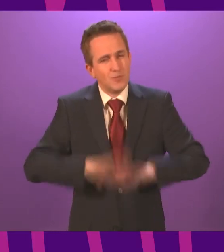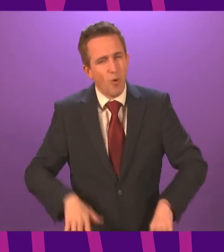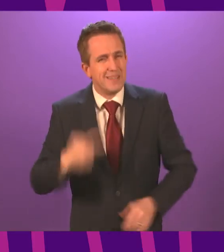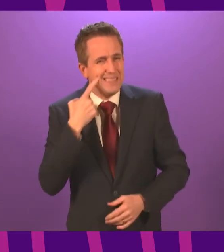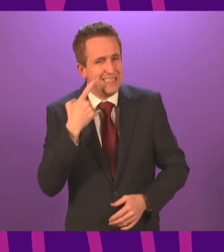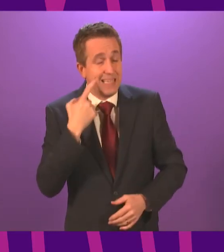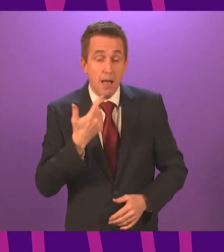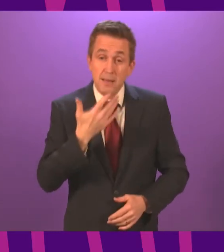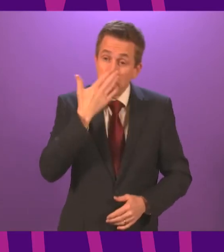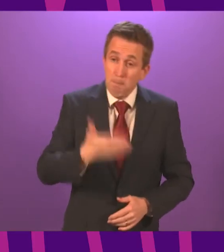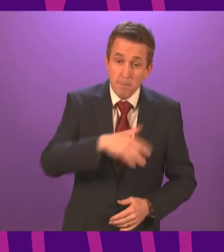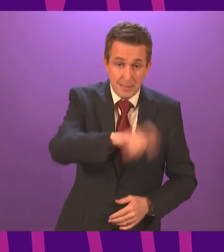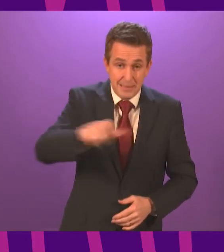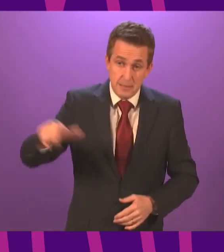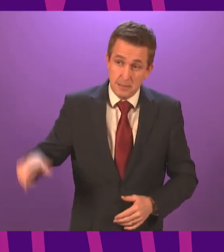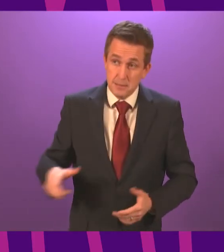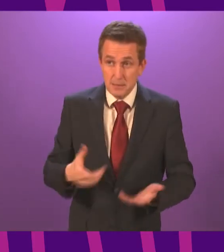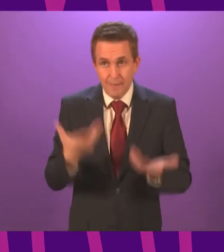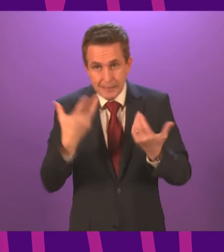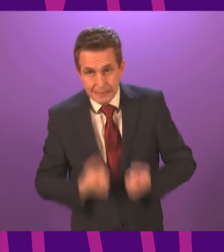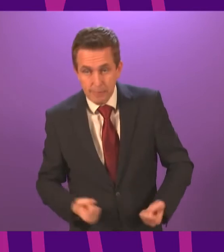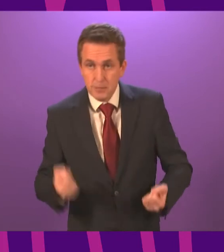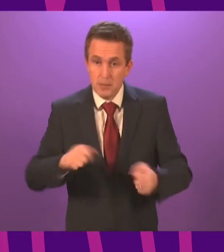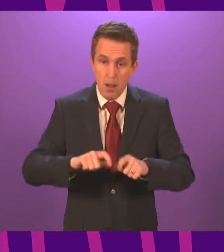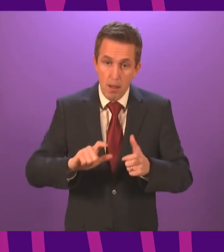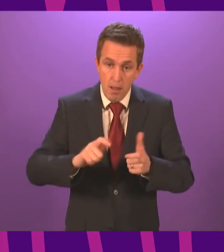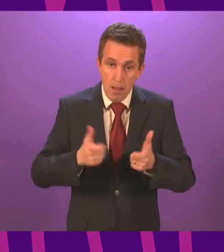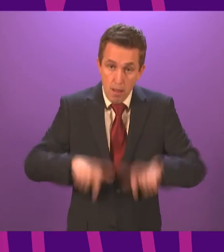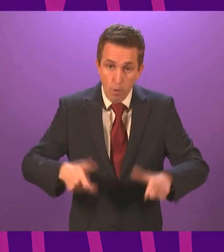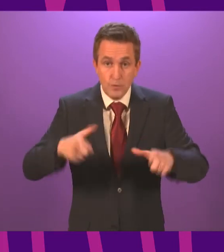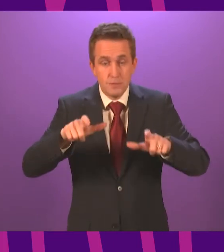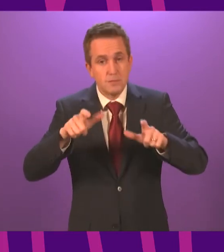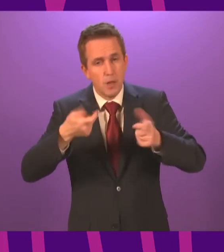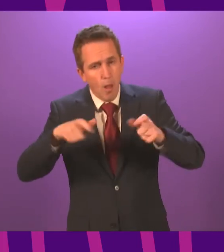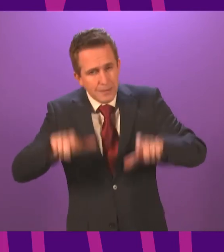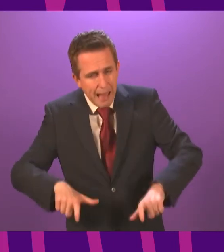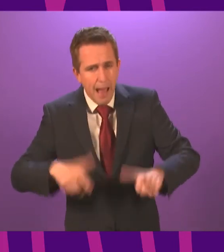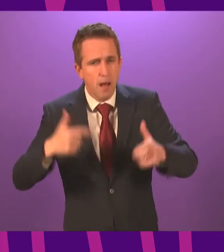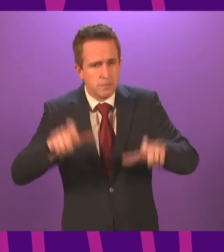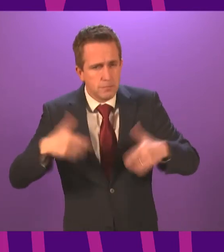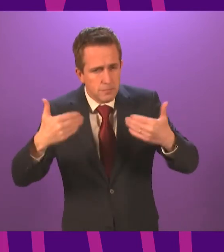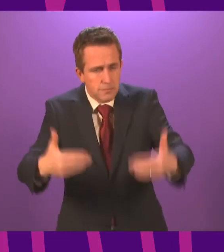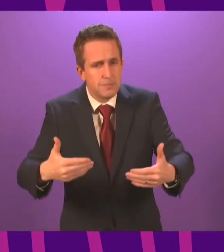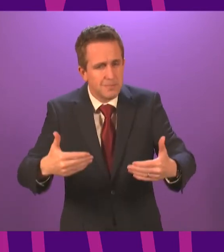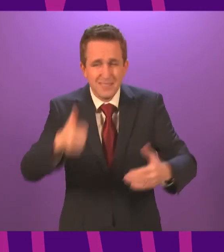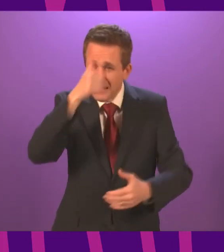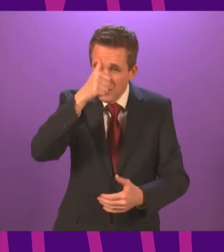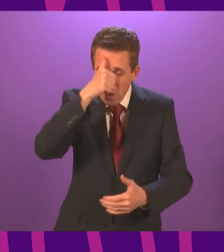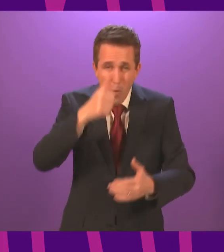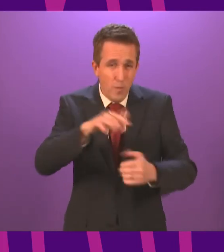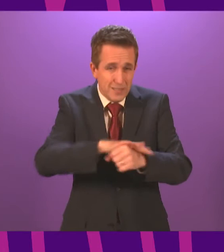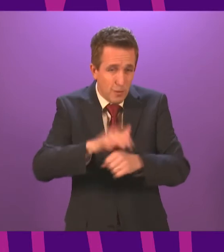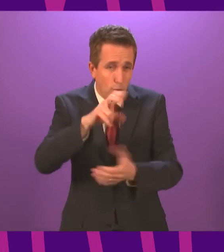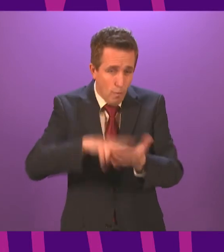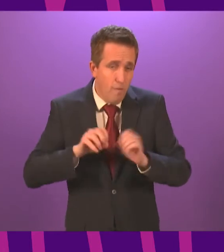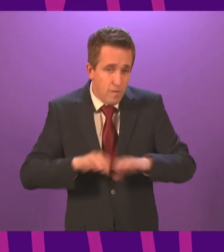citizens have accepted the hardships and privations of lockdown with grace and with fortitude because they understand what's going on. They get